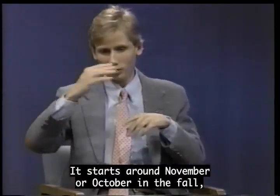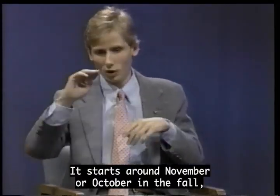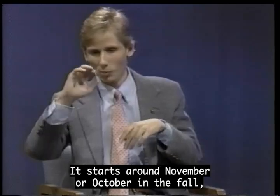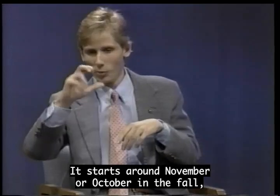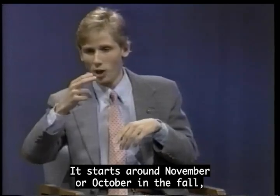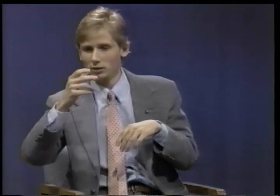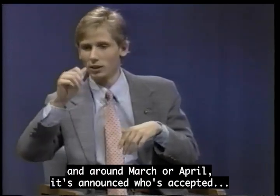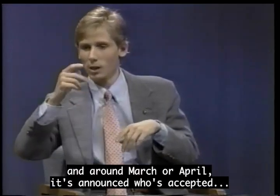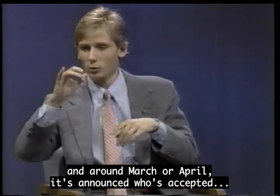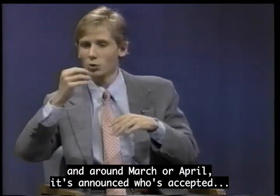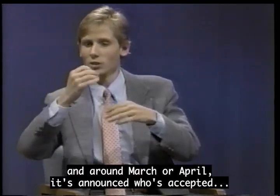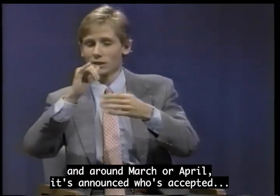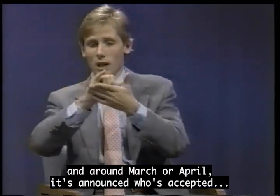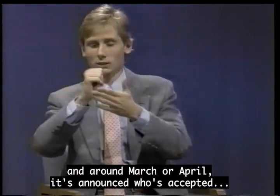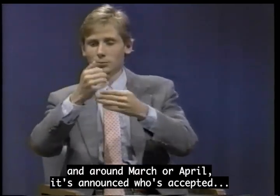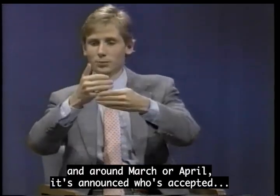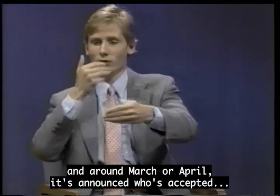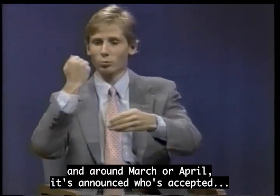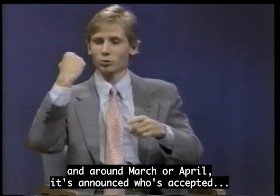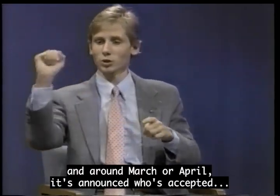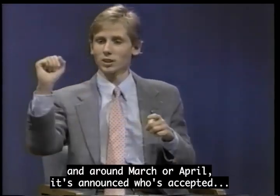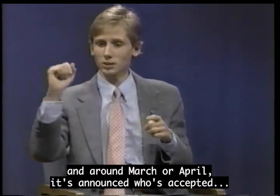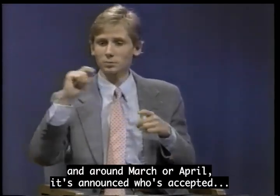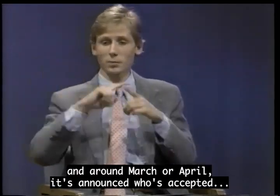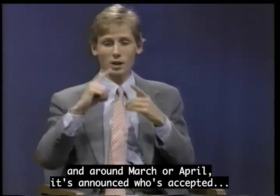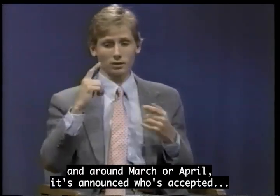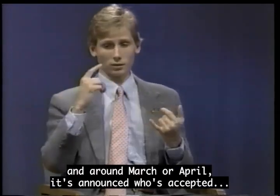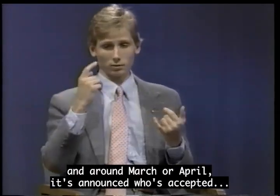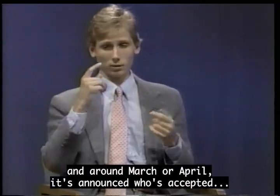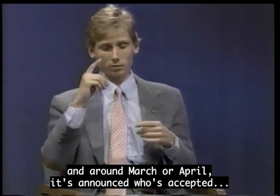and around March or April, it's announced who's accepted.